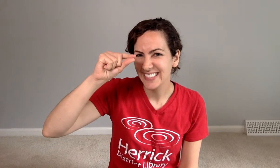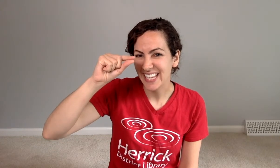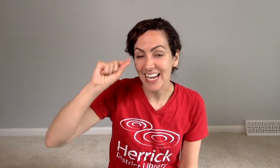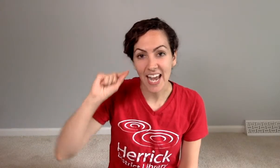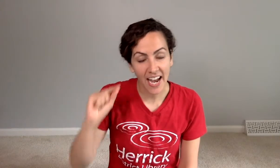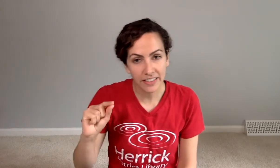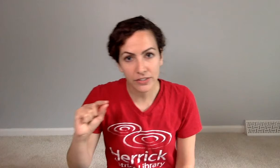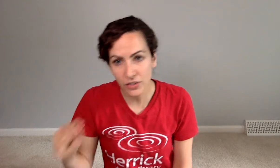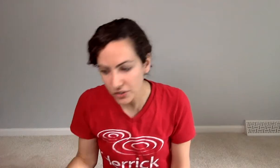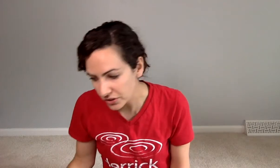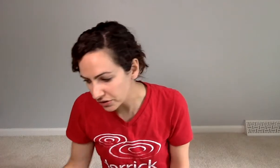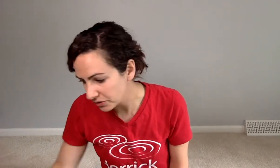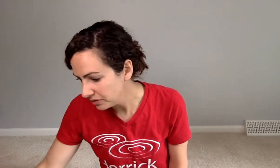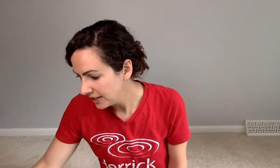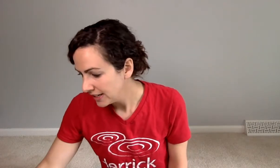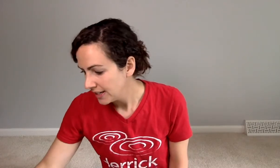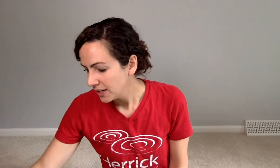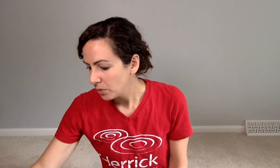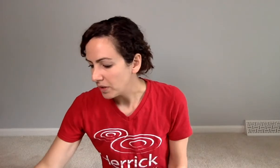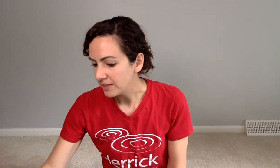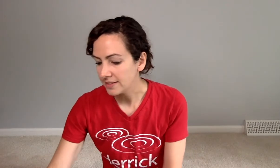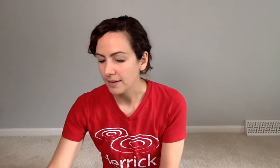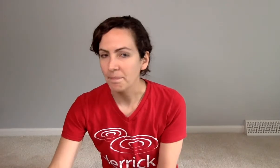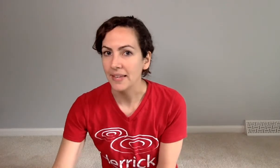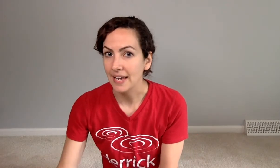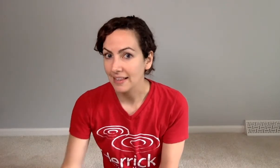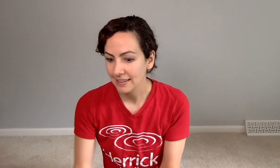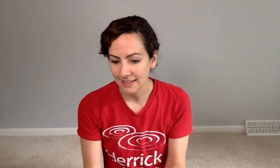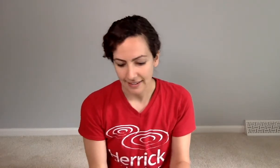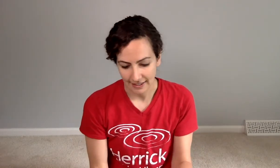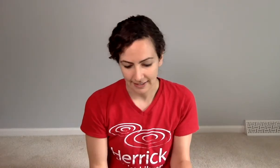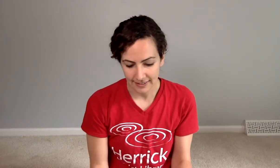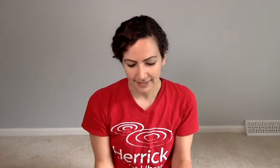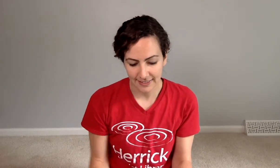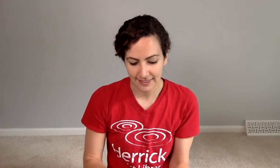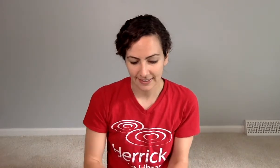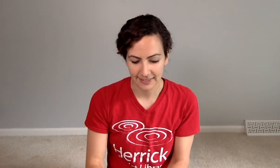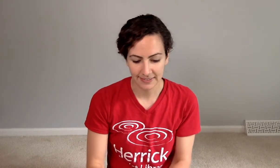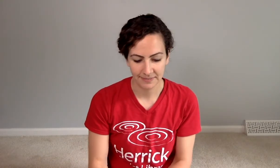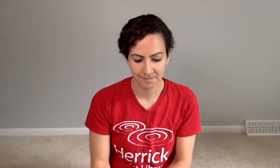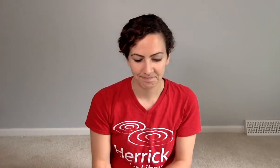It has to do with something like